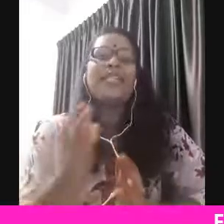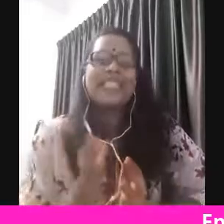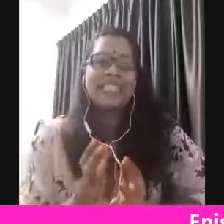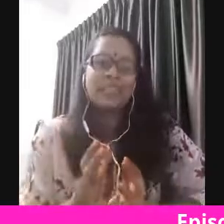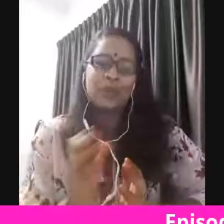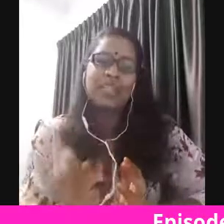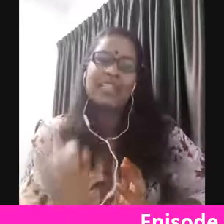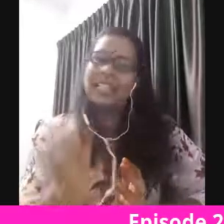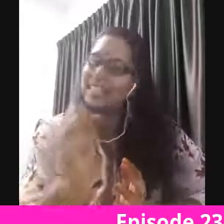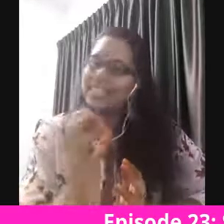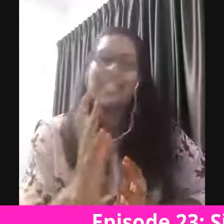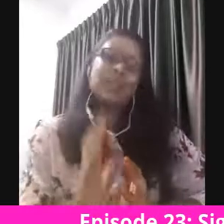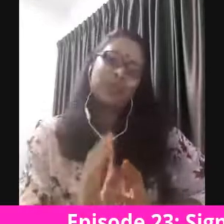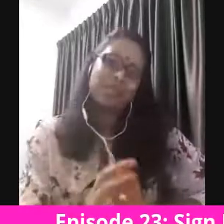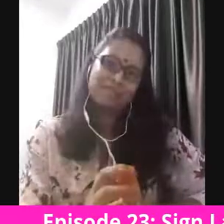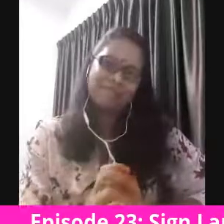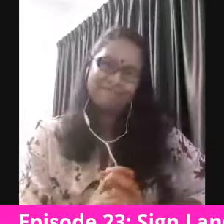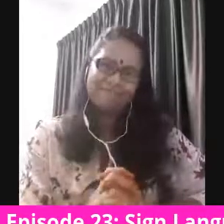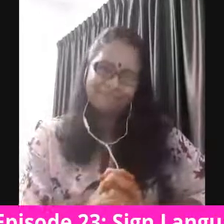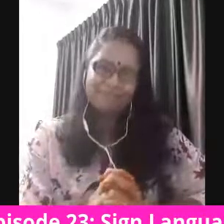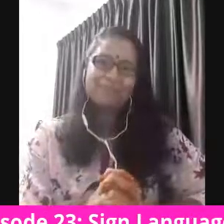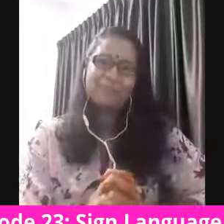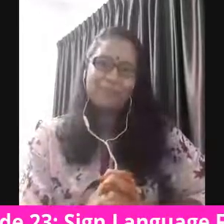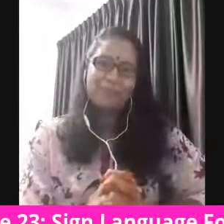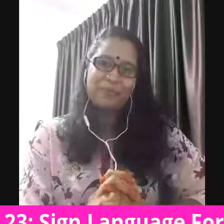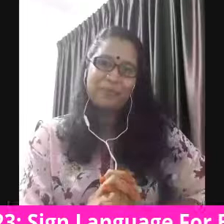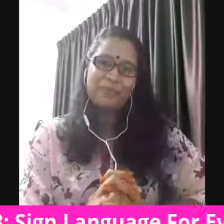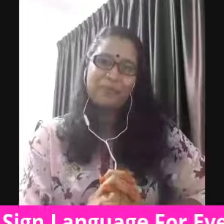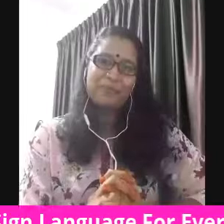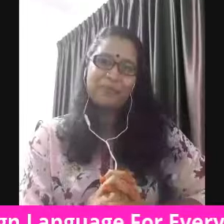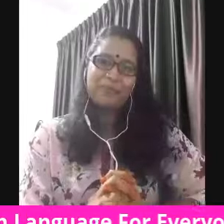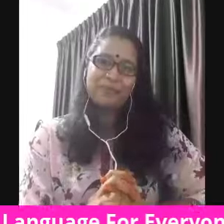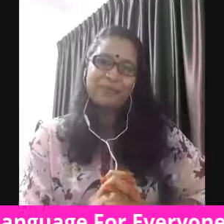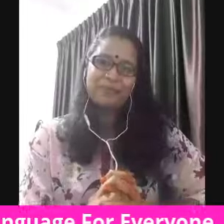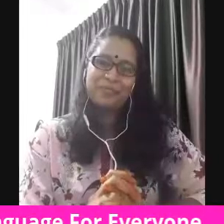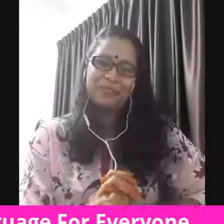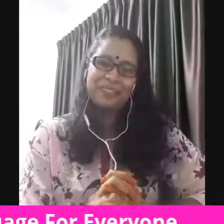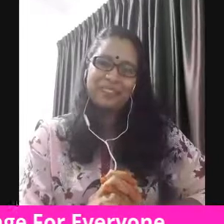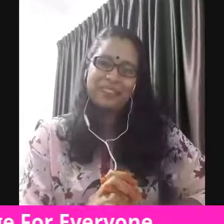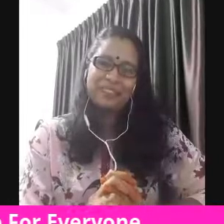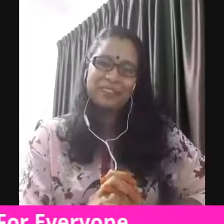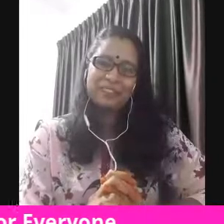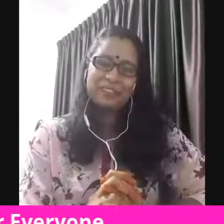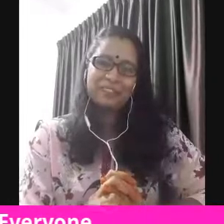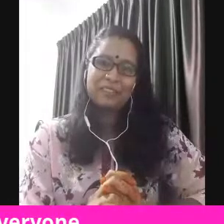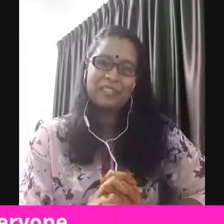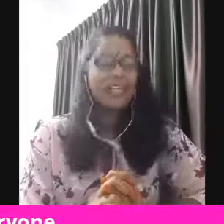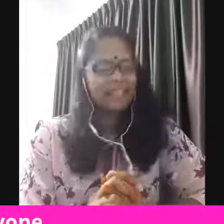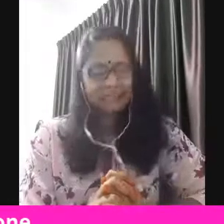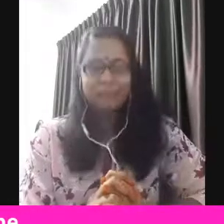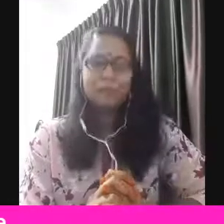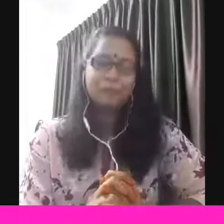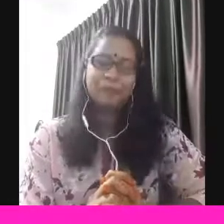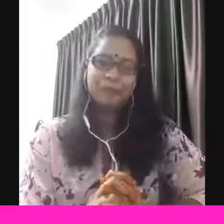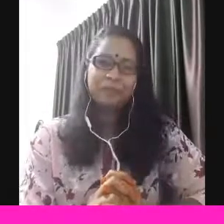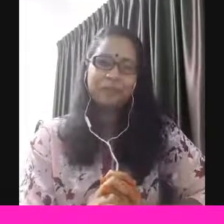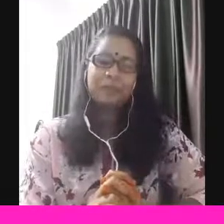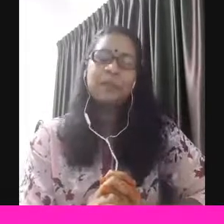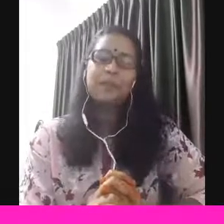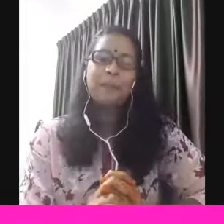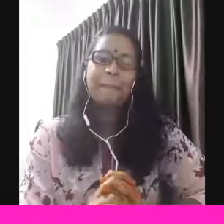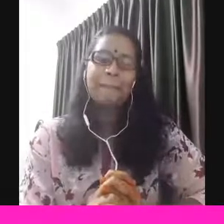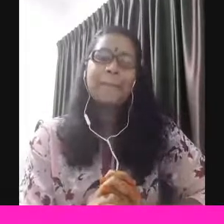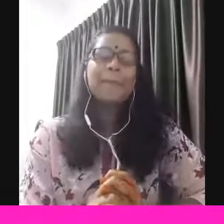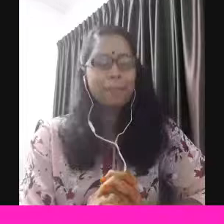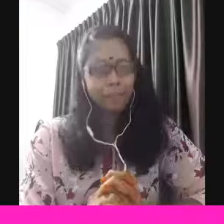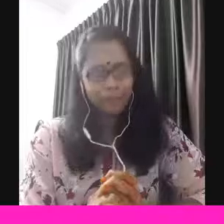be our teachers to learn sign language. Okay, that's nice. A two-way interaction because in any language you need to